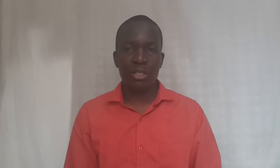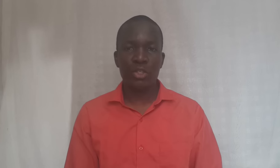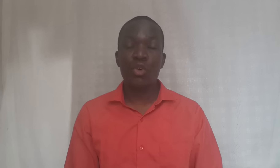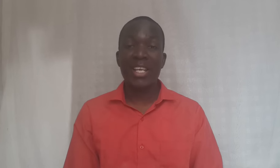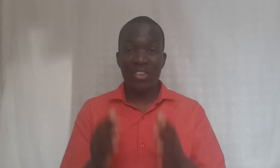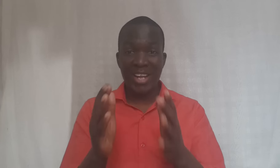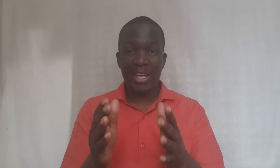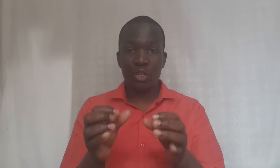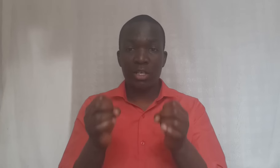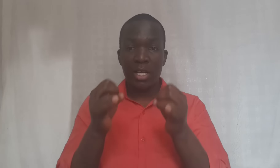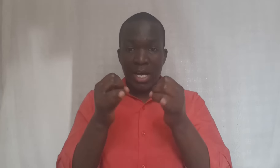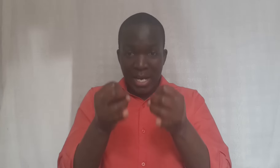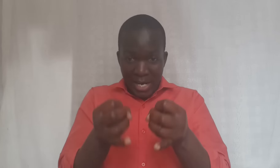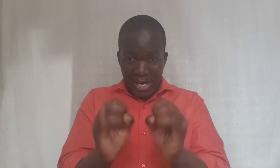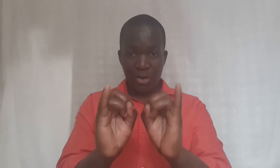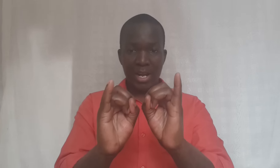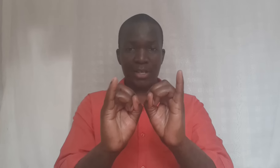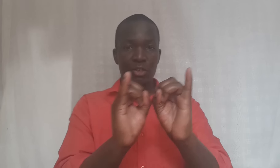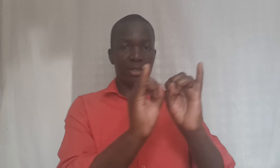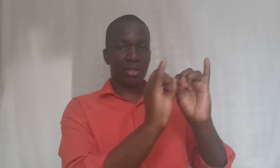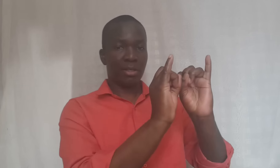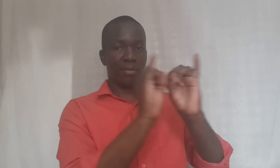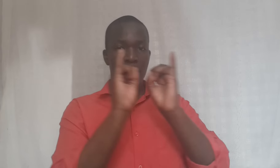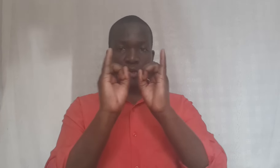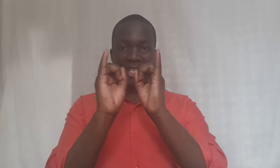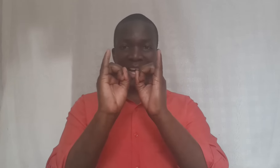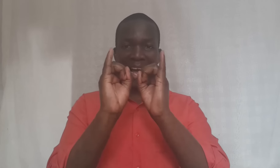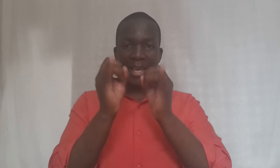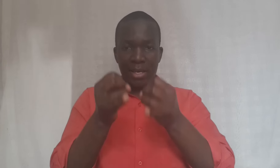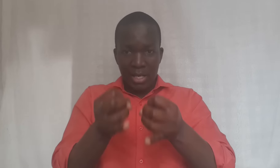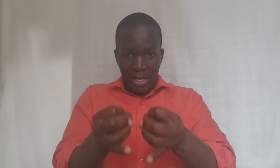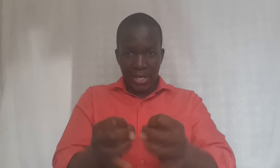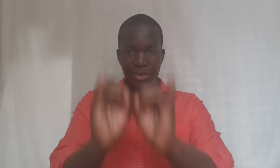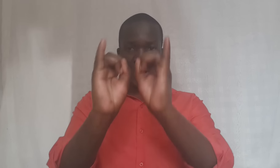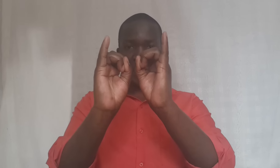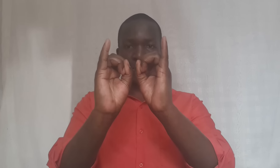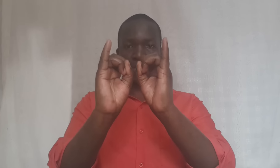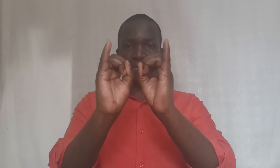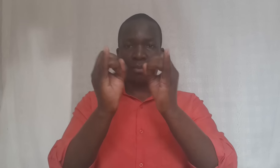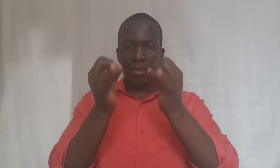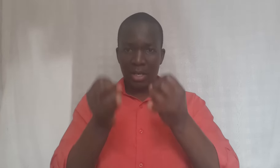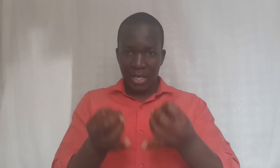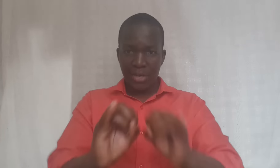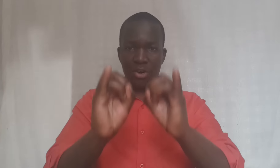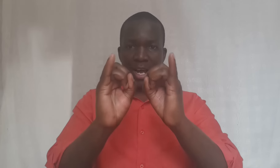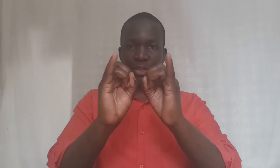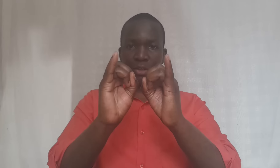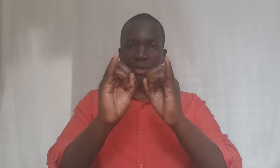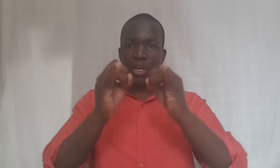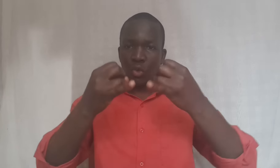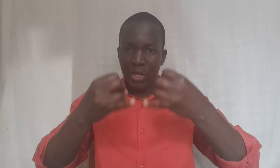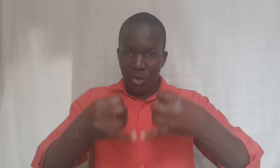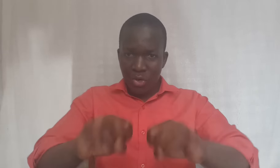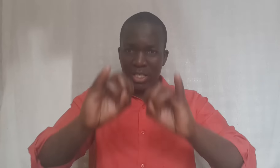So introduction, introduction. Using I, introduction, introduction. So when you do it